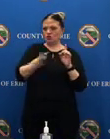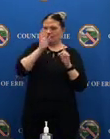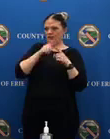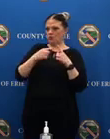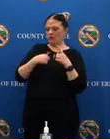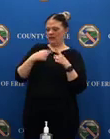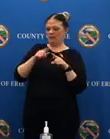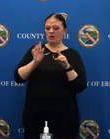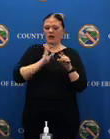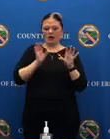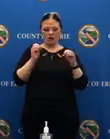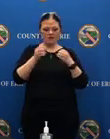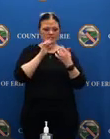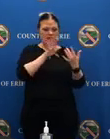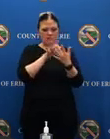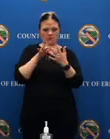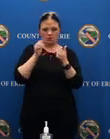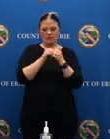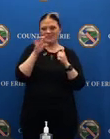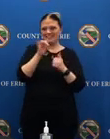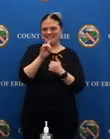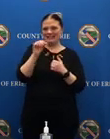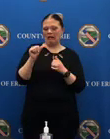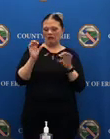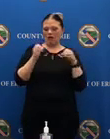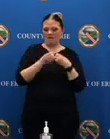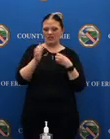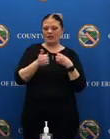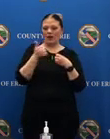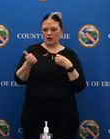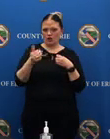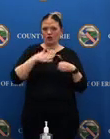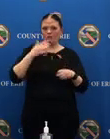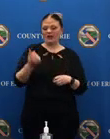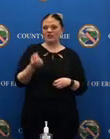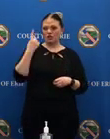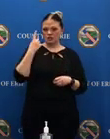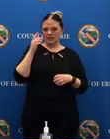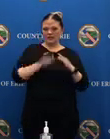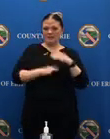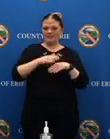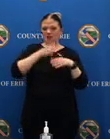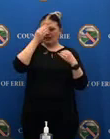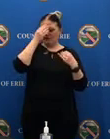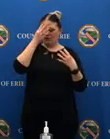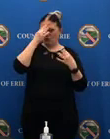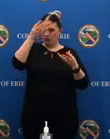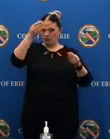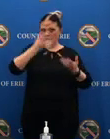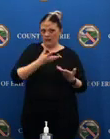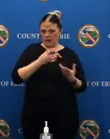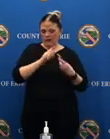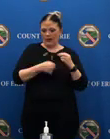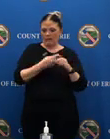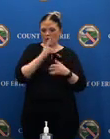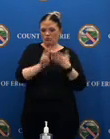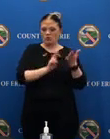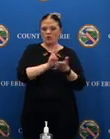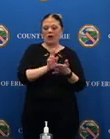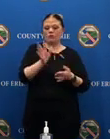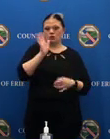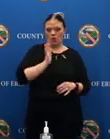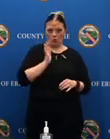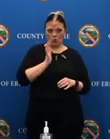our office has been in touch with the district attorney's office and others. And it's my understanding, based on information that was provided to me about 2 hours